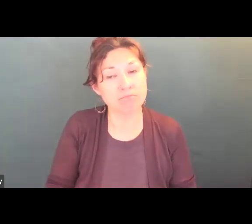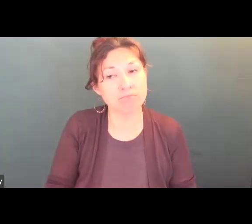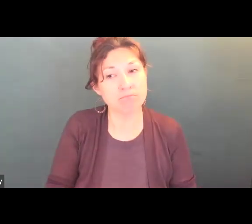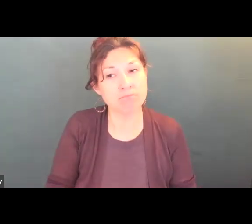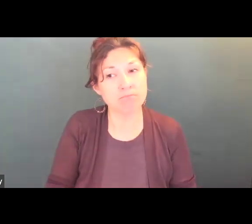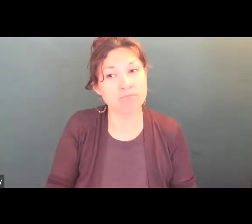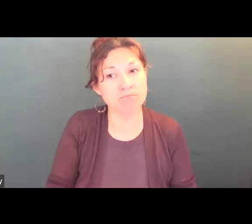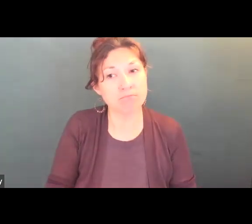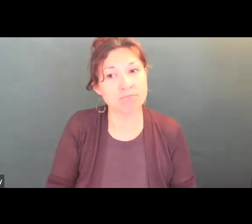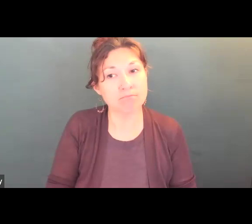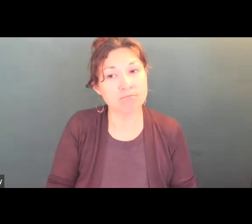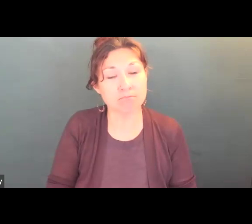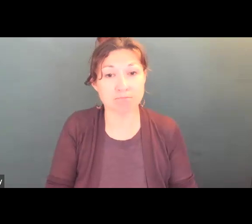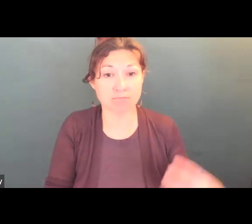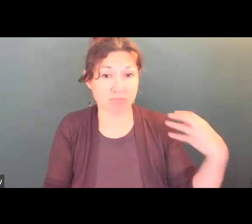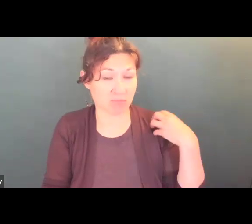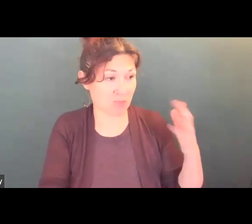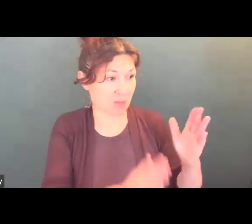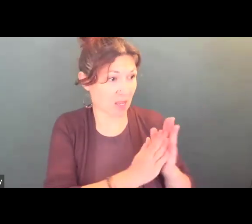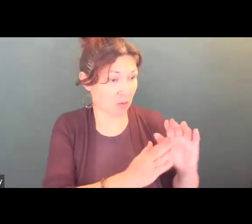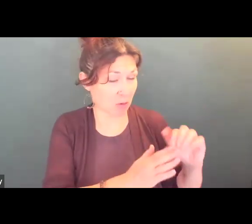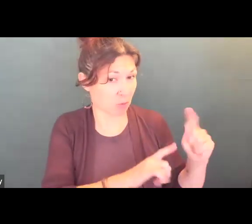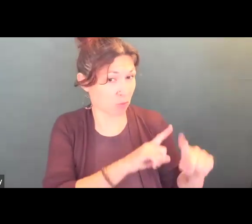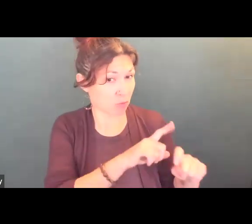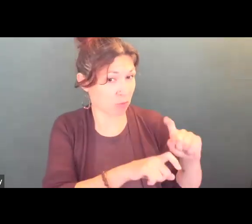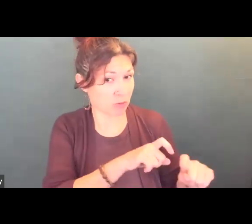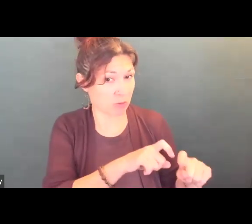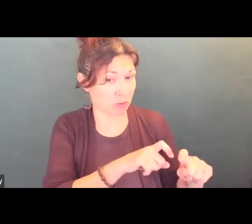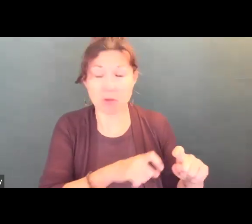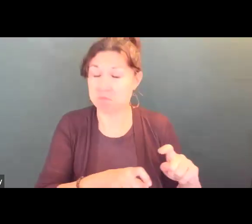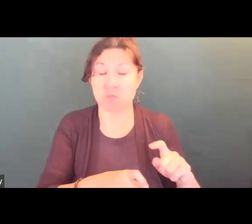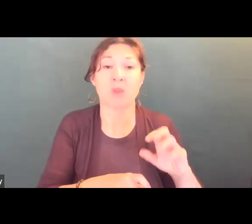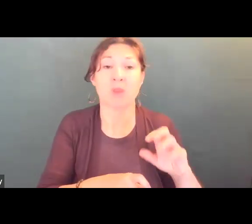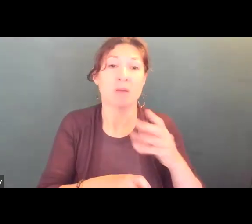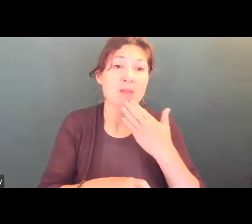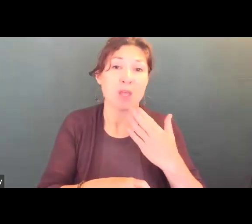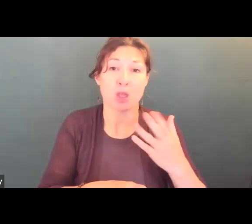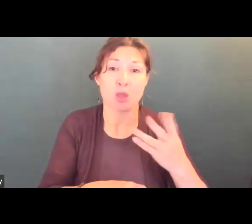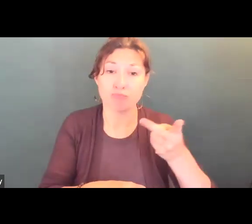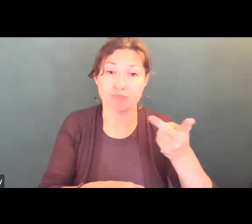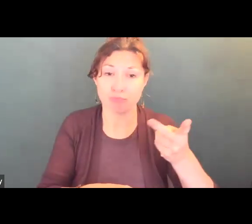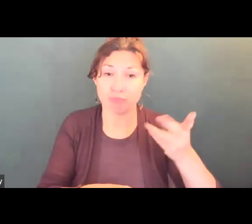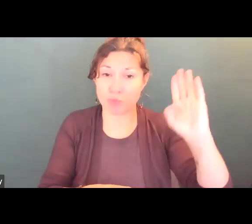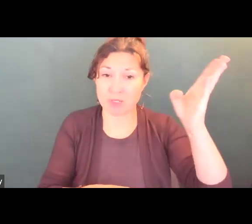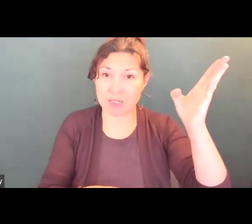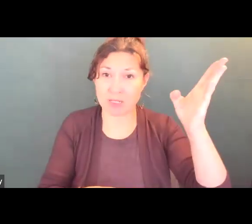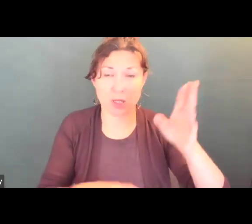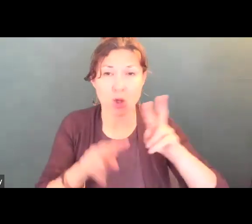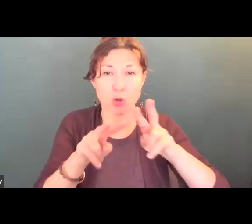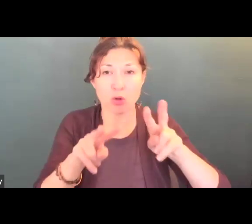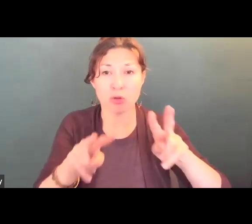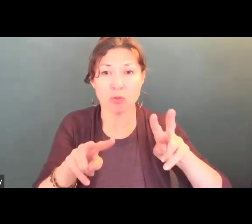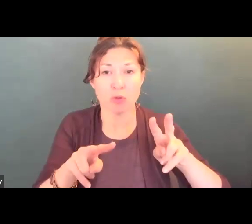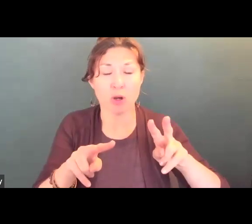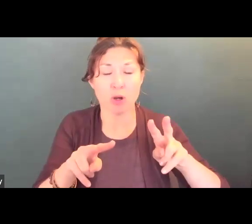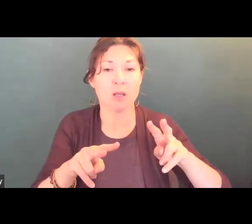Are there any other questions? If not, again, thank you for your presentation, and we look forward to taking action on